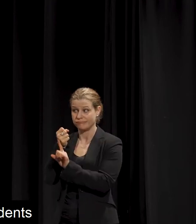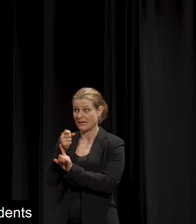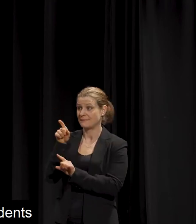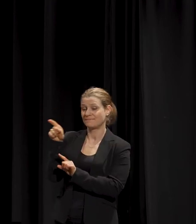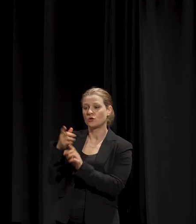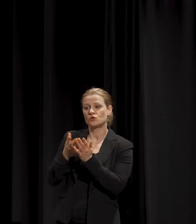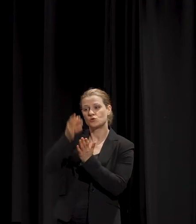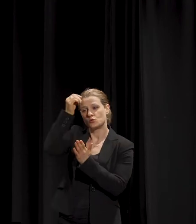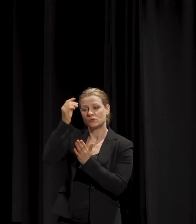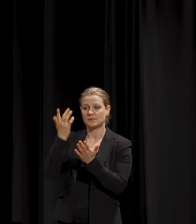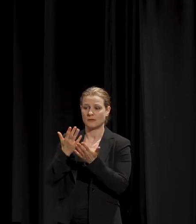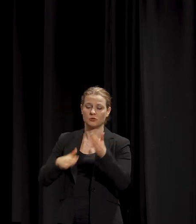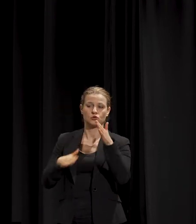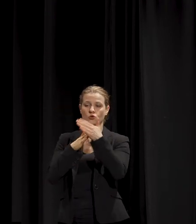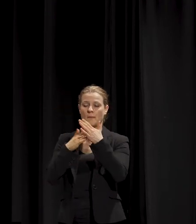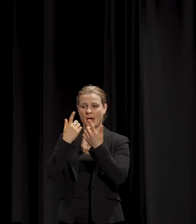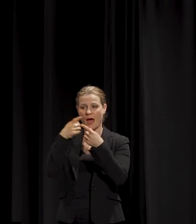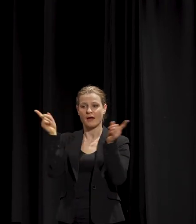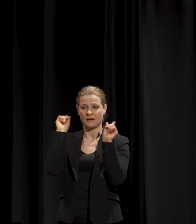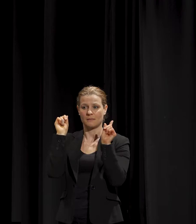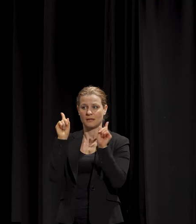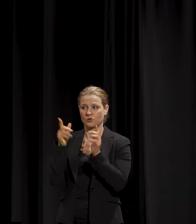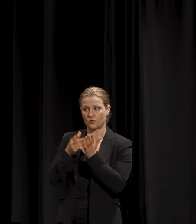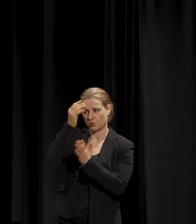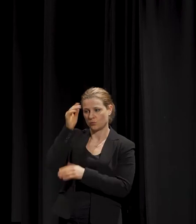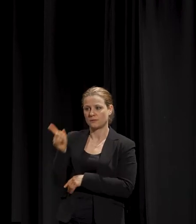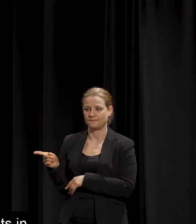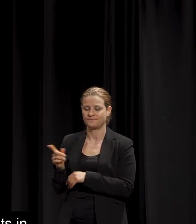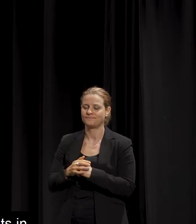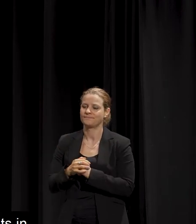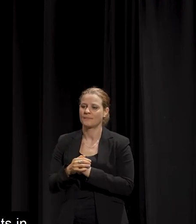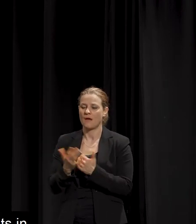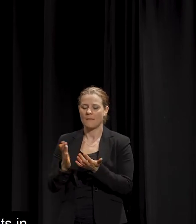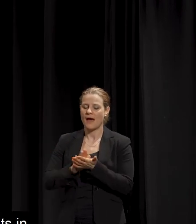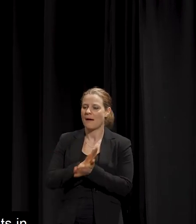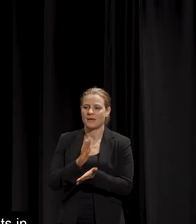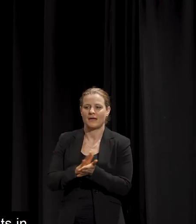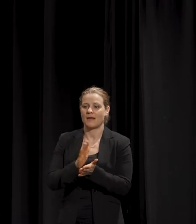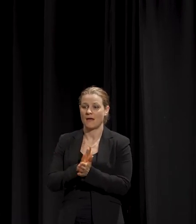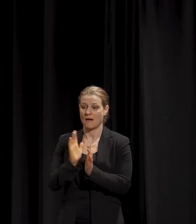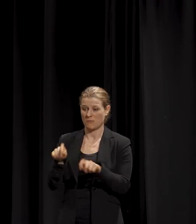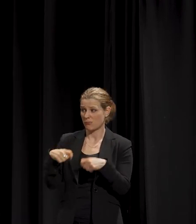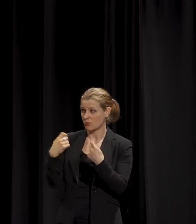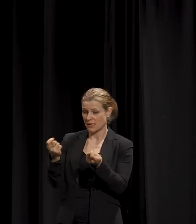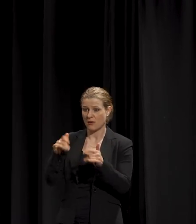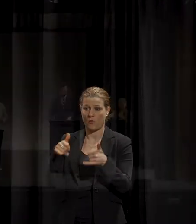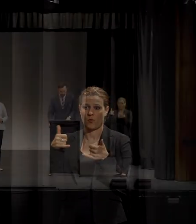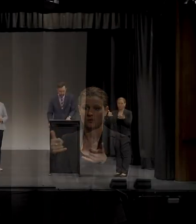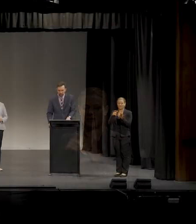academic performers in their year level. I am delighted to present Academic Excellence Awards to students in Year